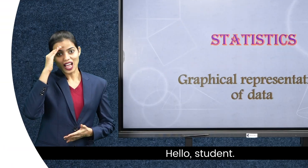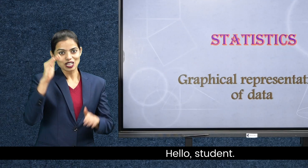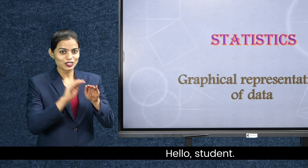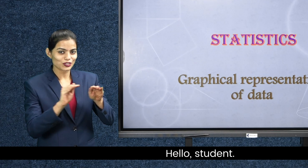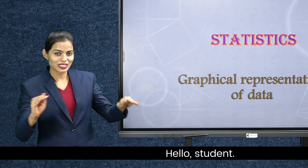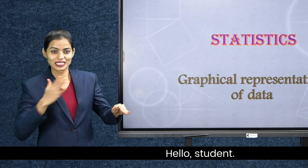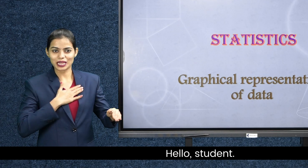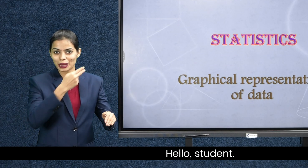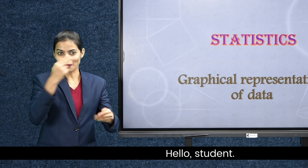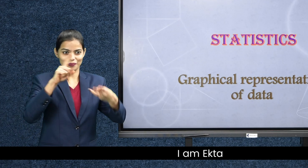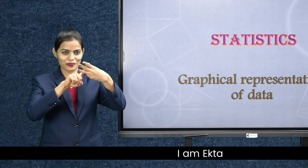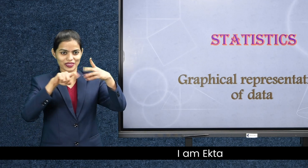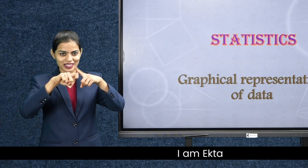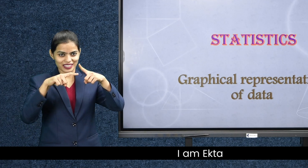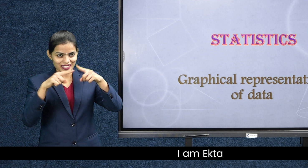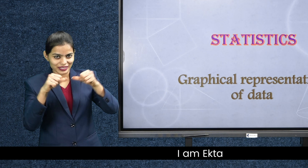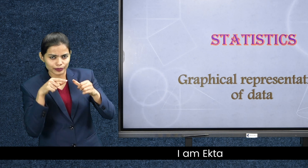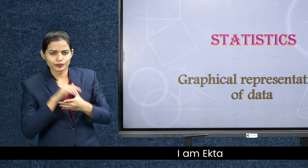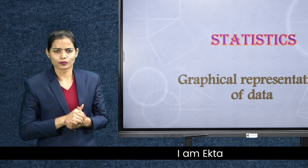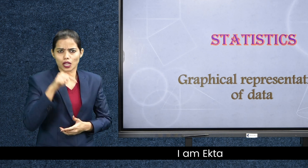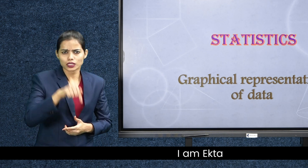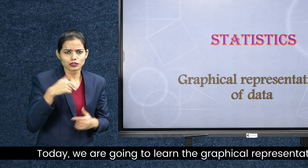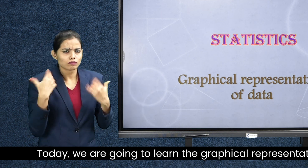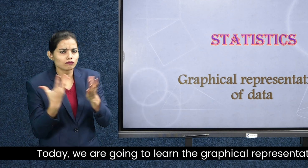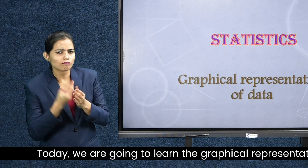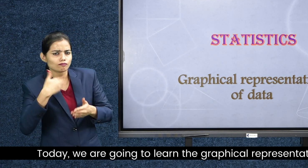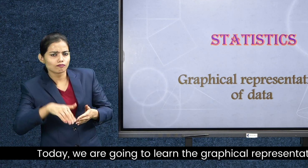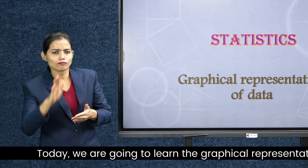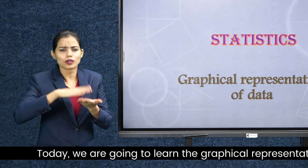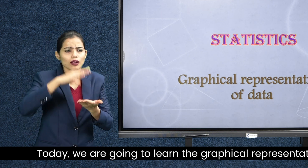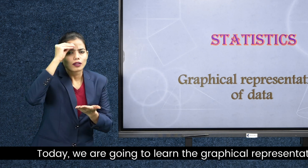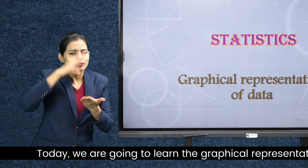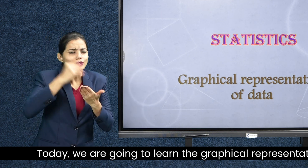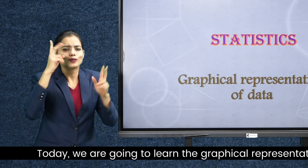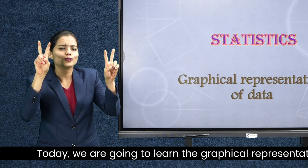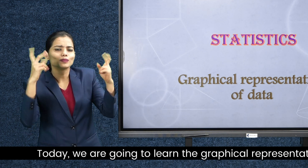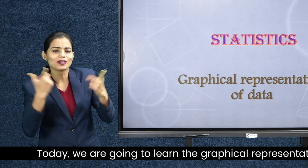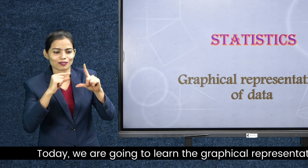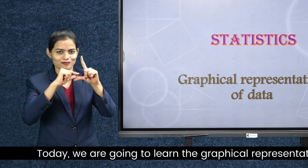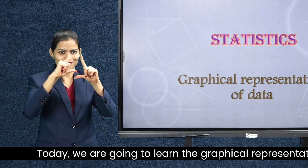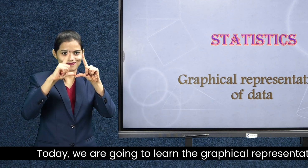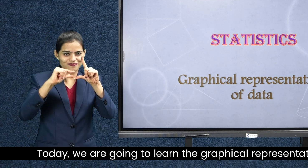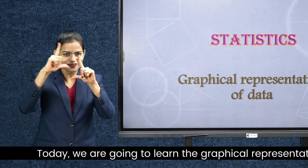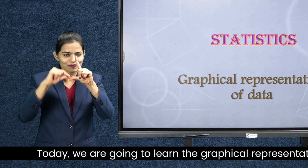Hello students, I am Ekta. Today we are going to learn the graphical representation of data.